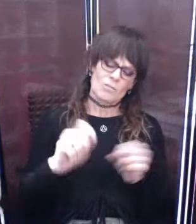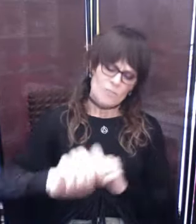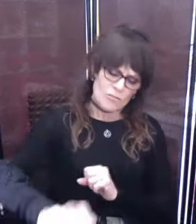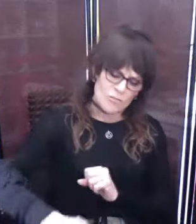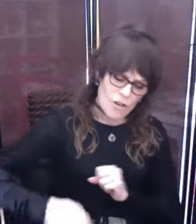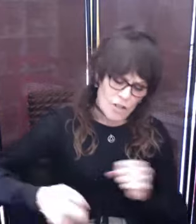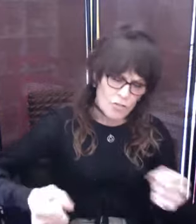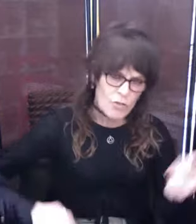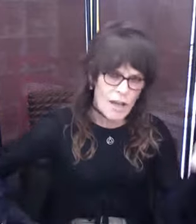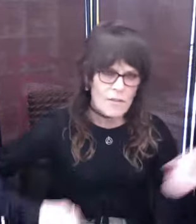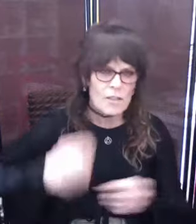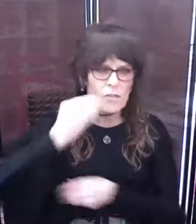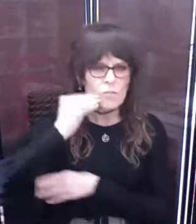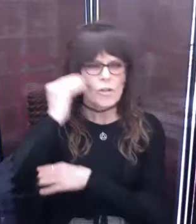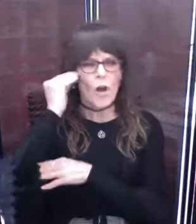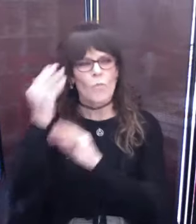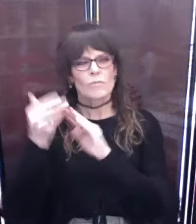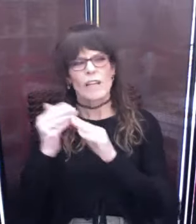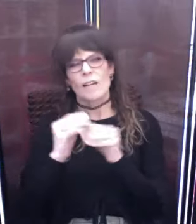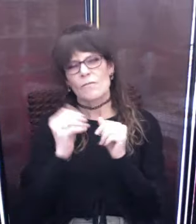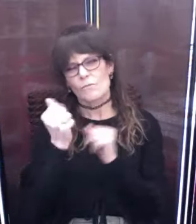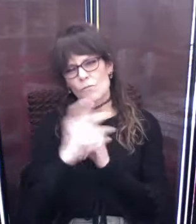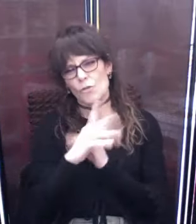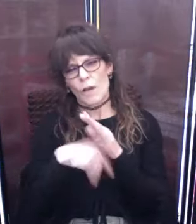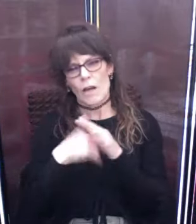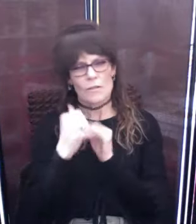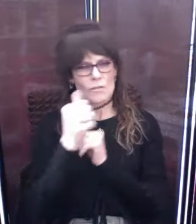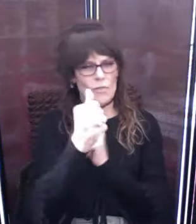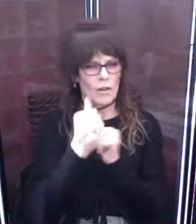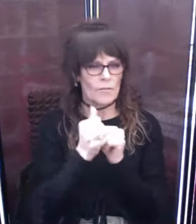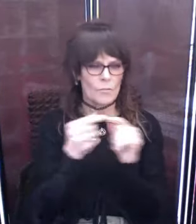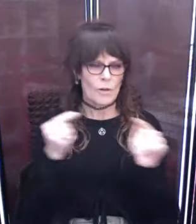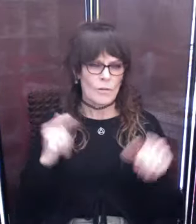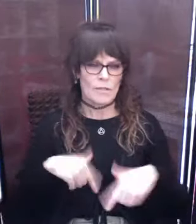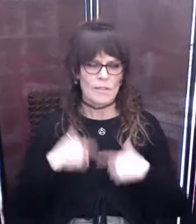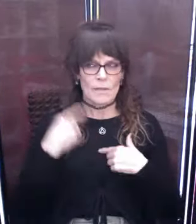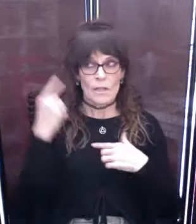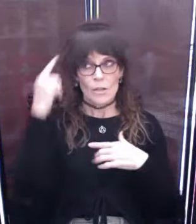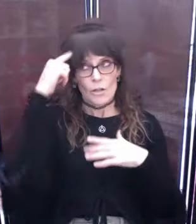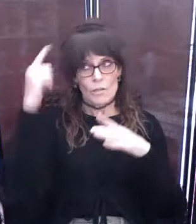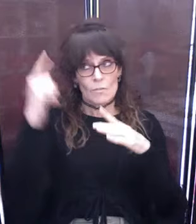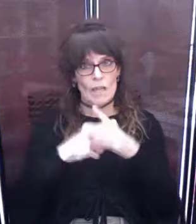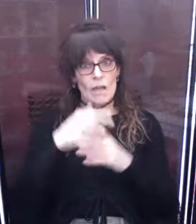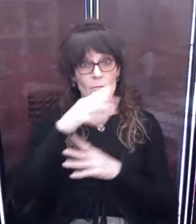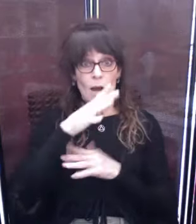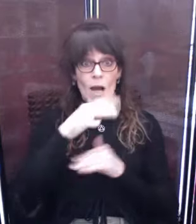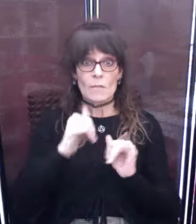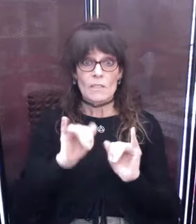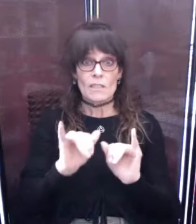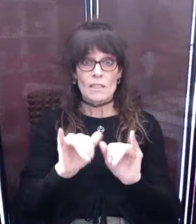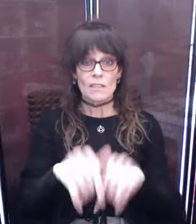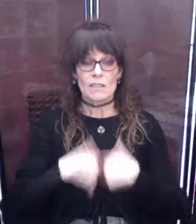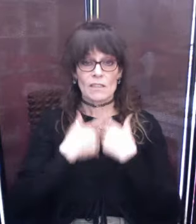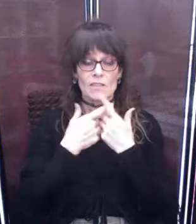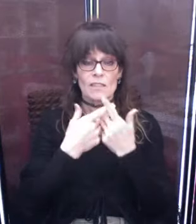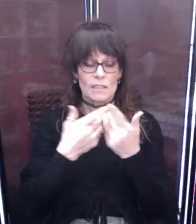hometown, which was a couple hours away from where I was living at the time. And it occurred to me that, you know what, my mom still lives in this town and she really likes, anytime I